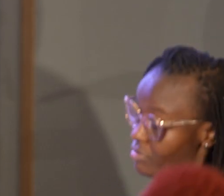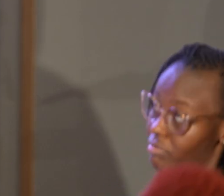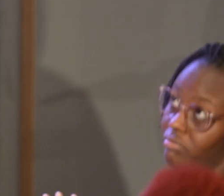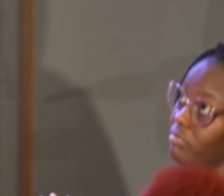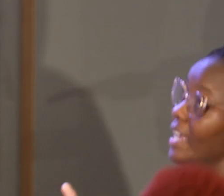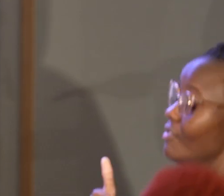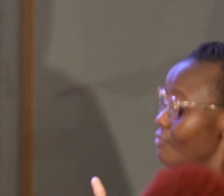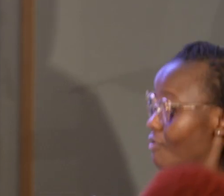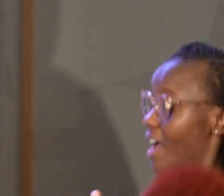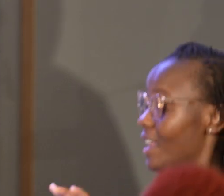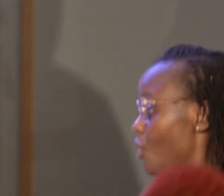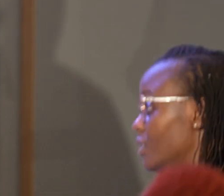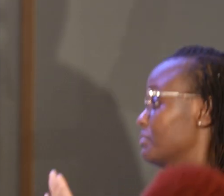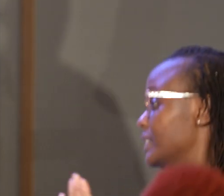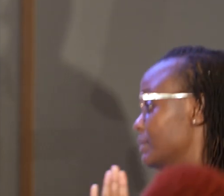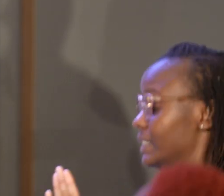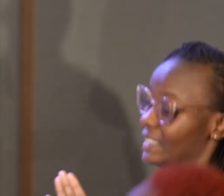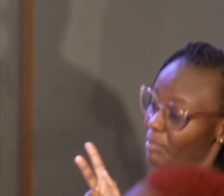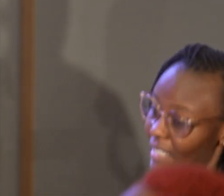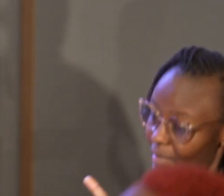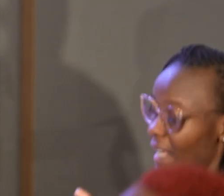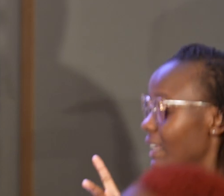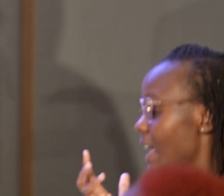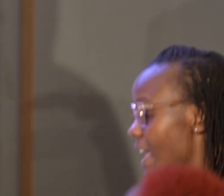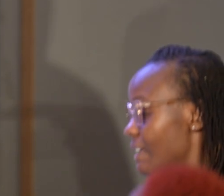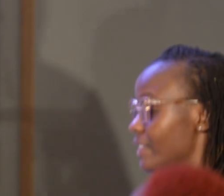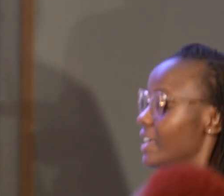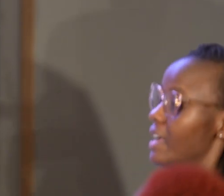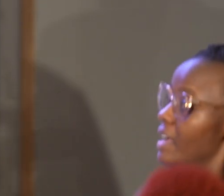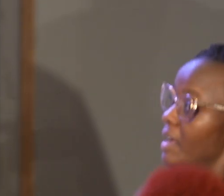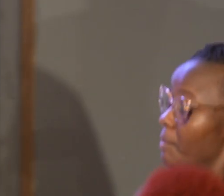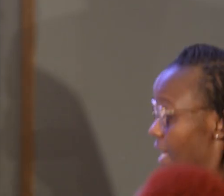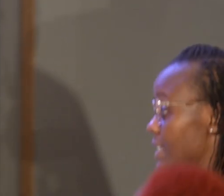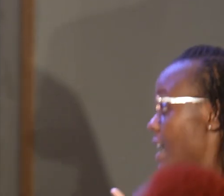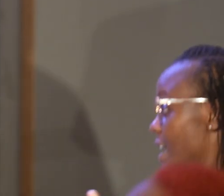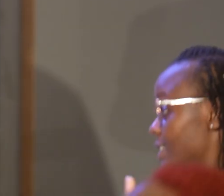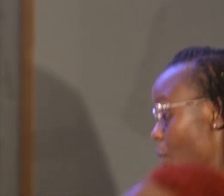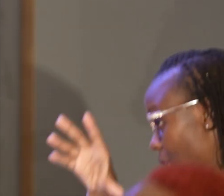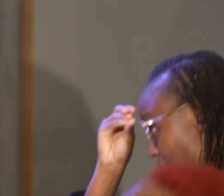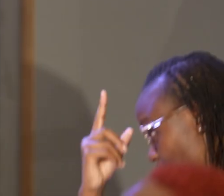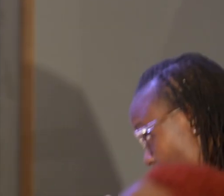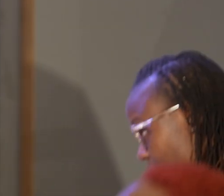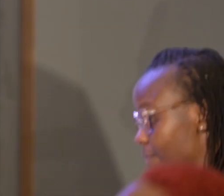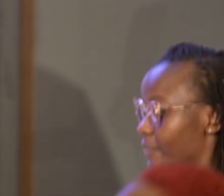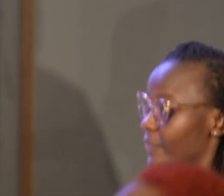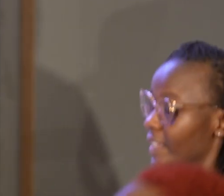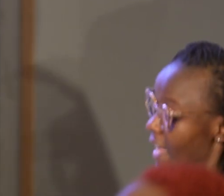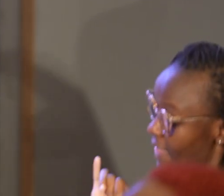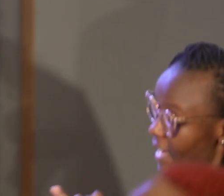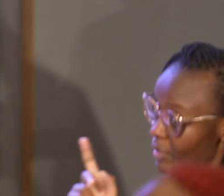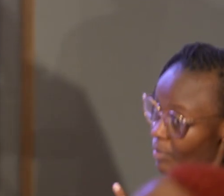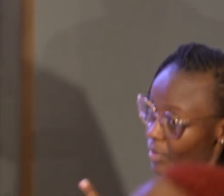and participatory. But we also were told or learned in the process that it